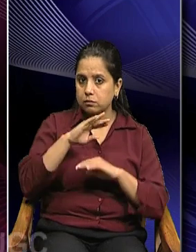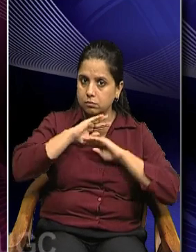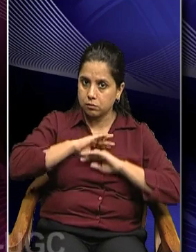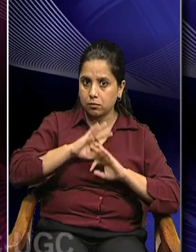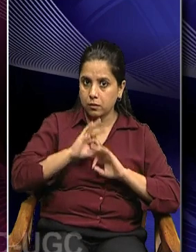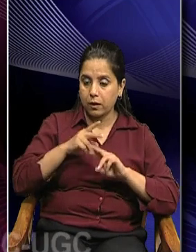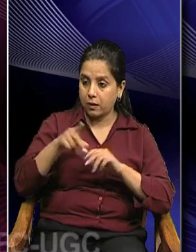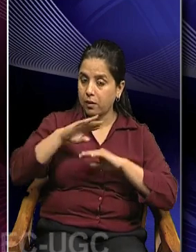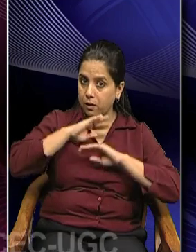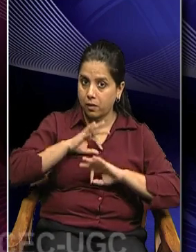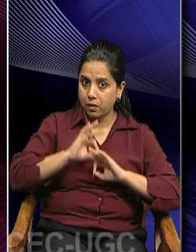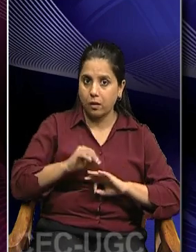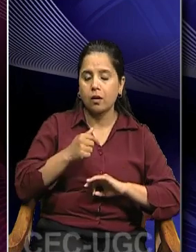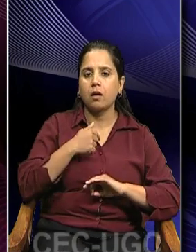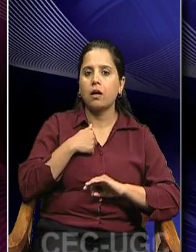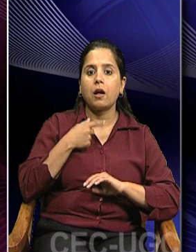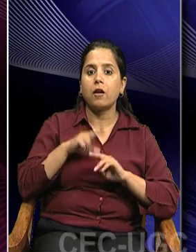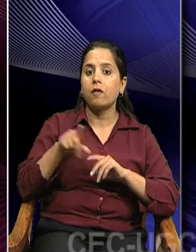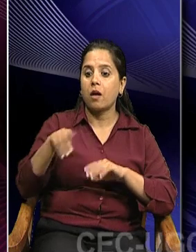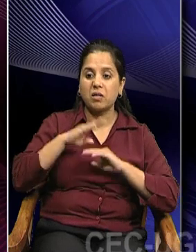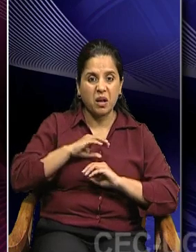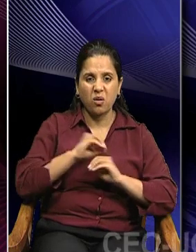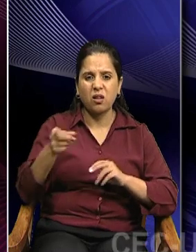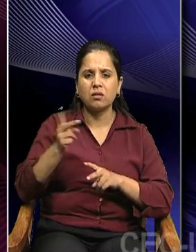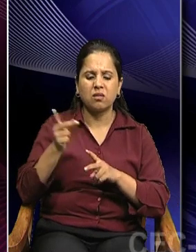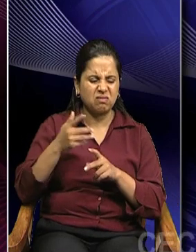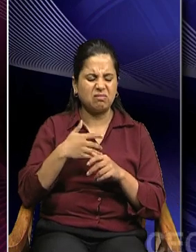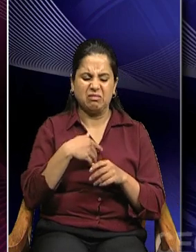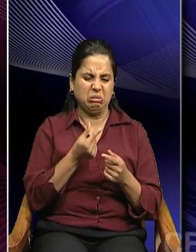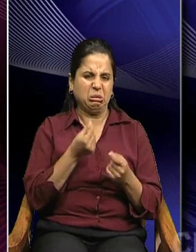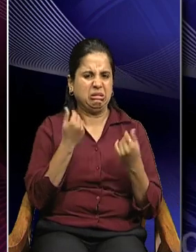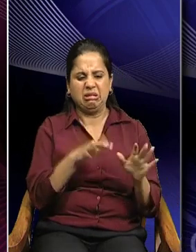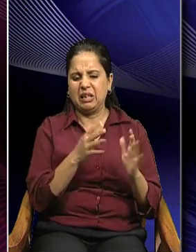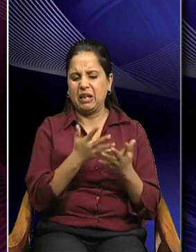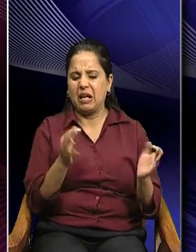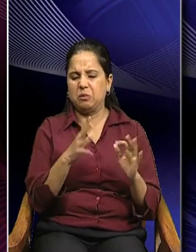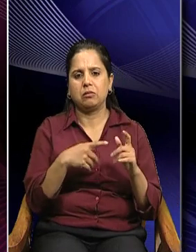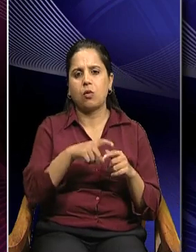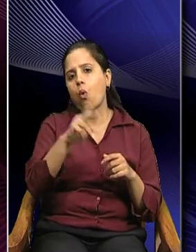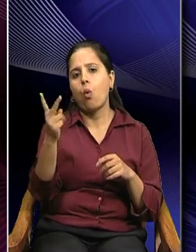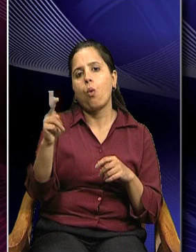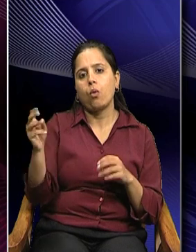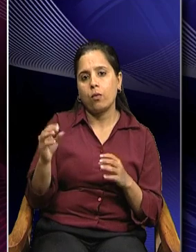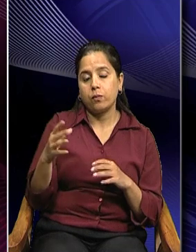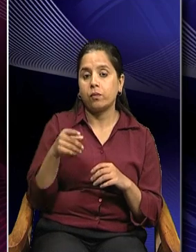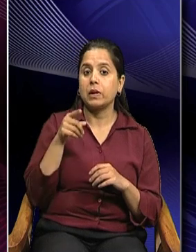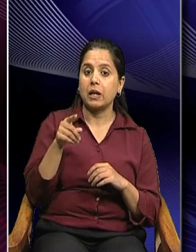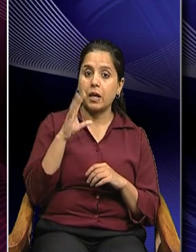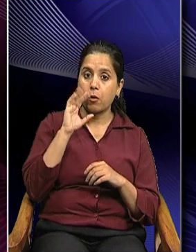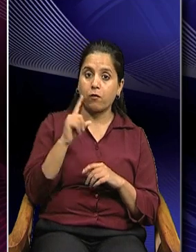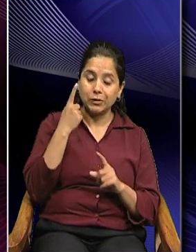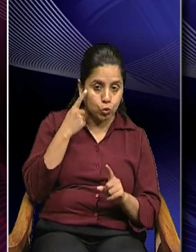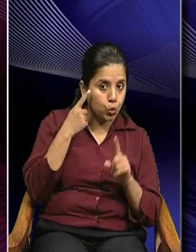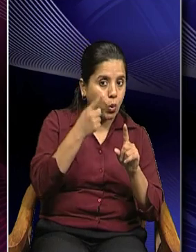they are satisfied we can't retain them. So we have to ensure the customer retention and their satisfaction as a prime goal